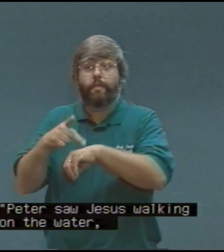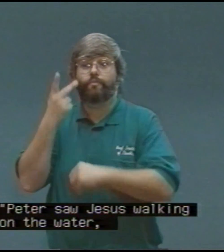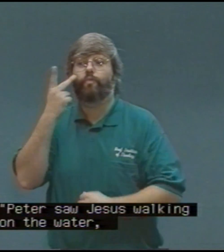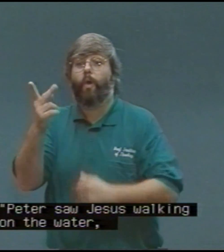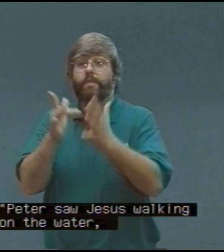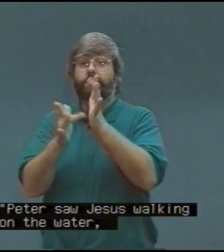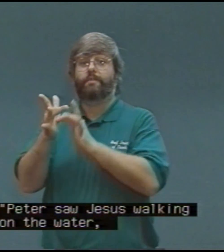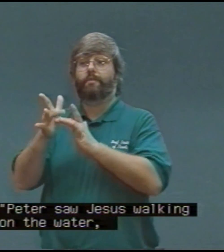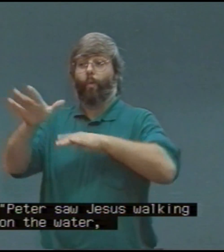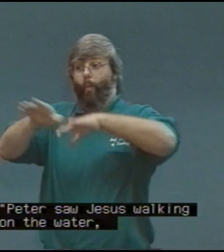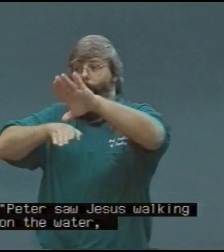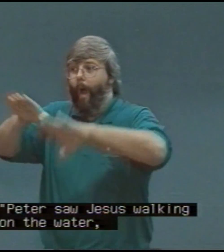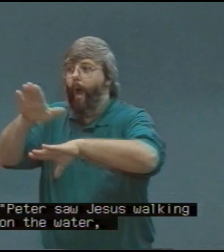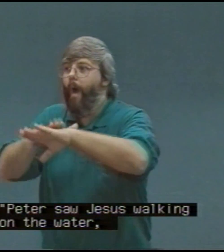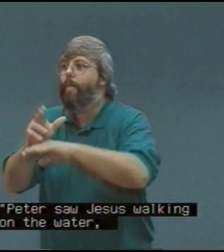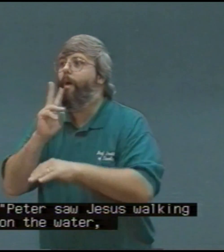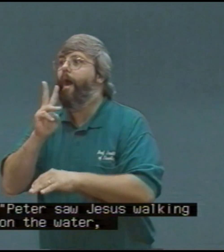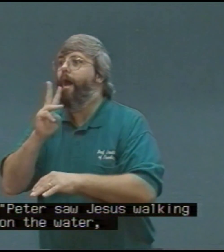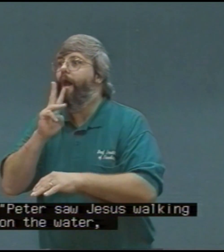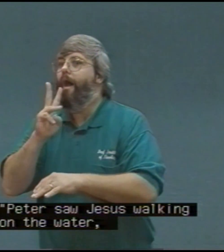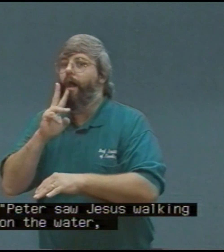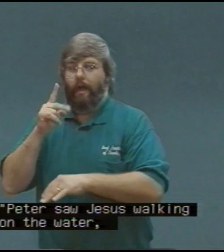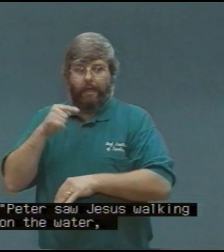Peter saw Jesus walking on the water.